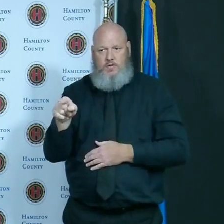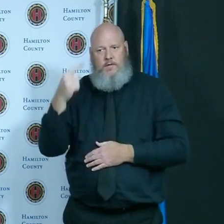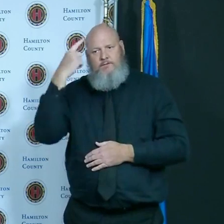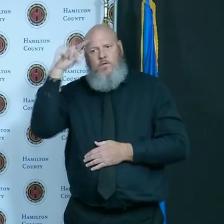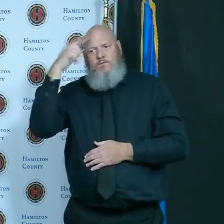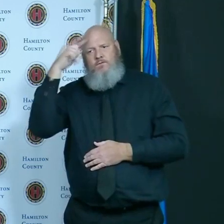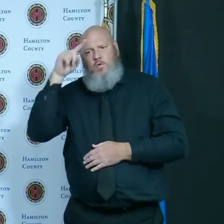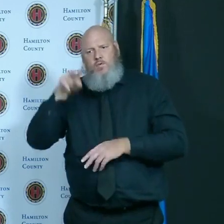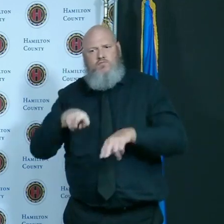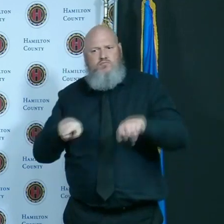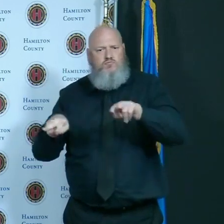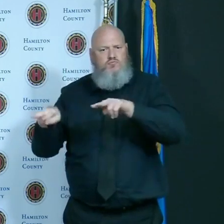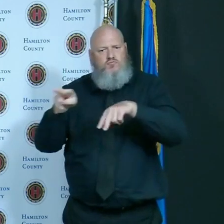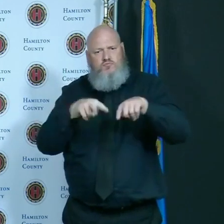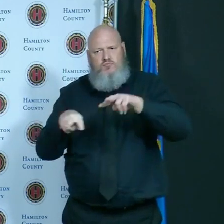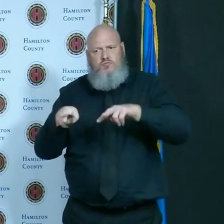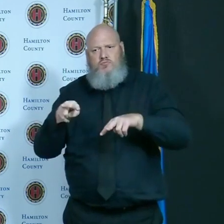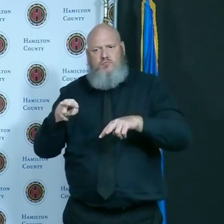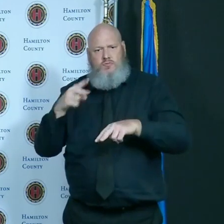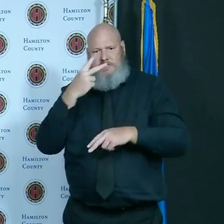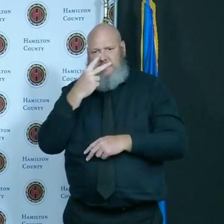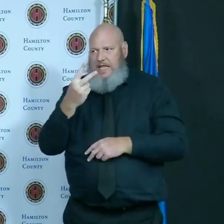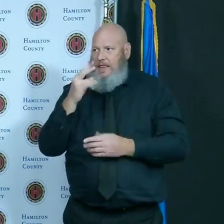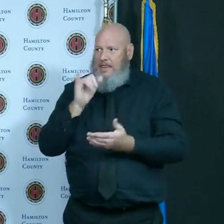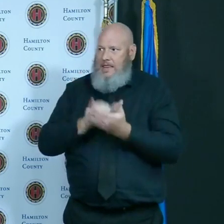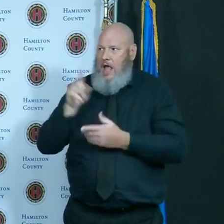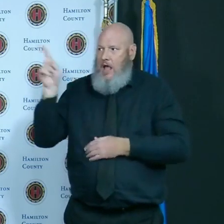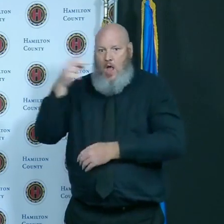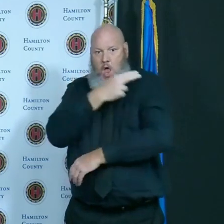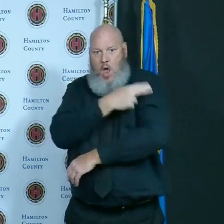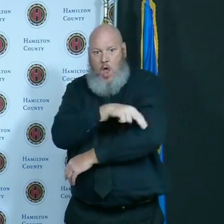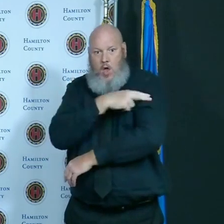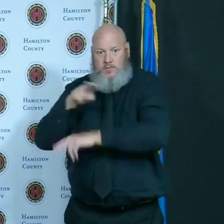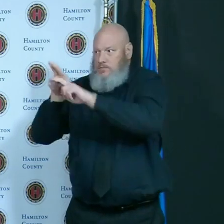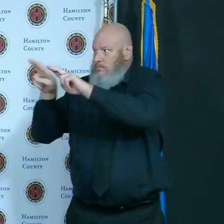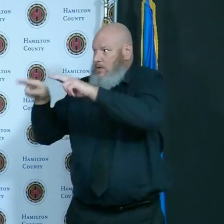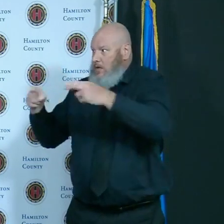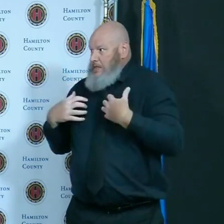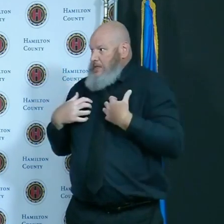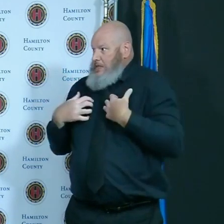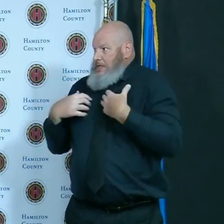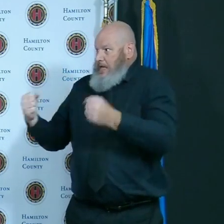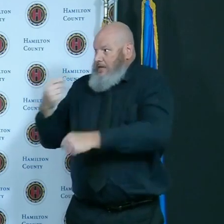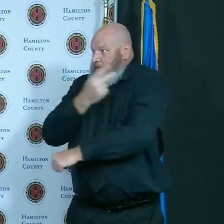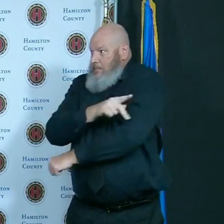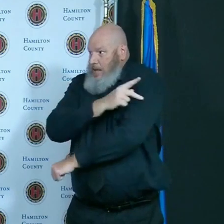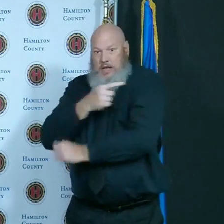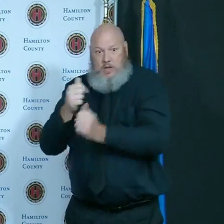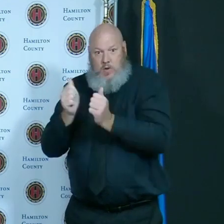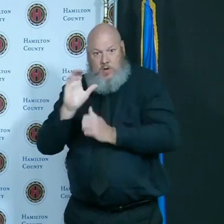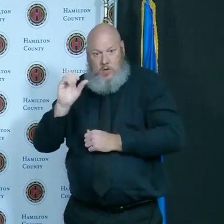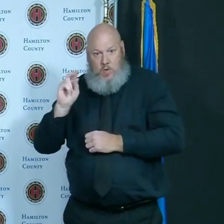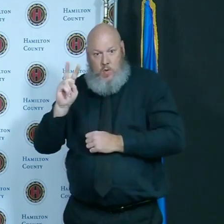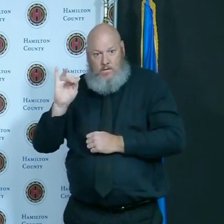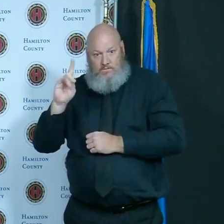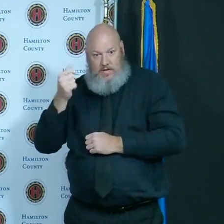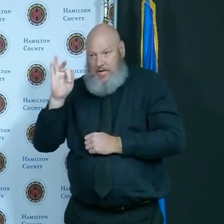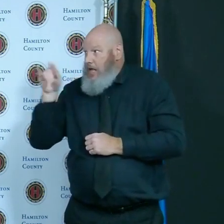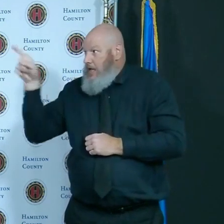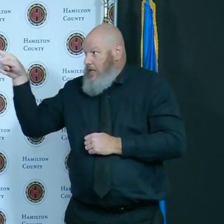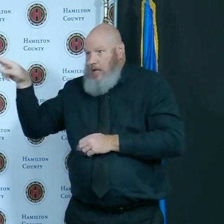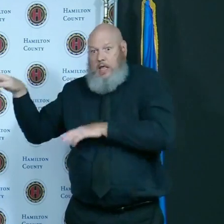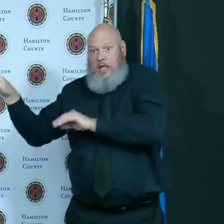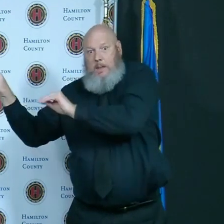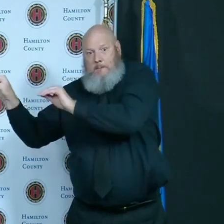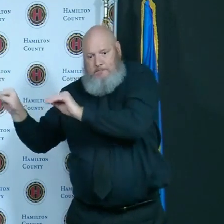excess need in our hospitals as we see the surge come to Hamilton County. And so a couple